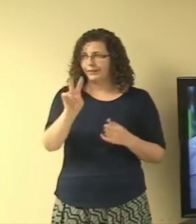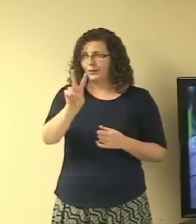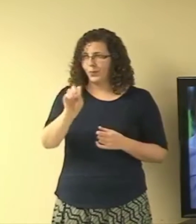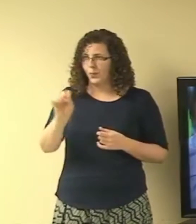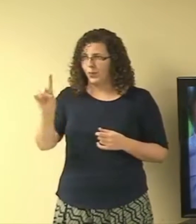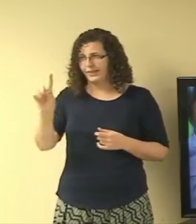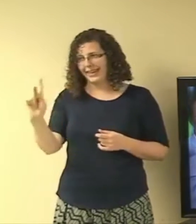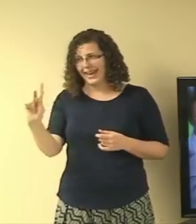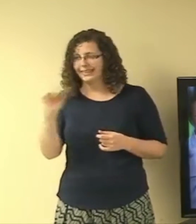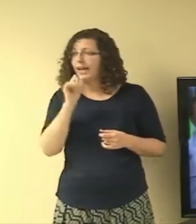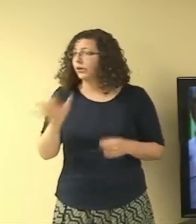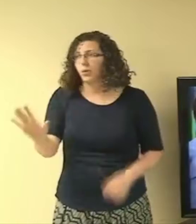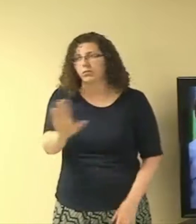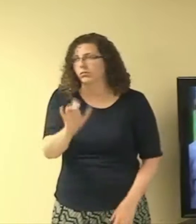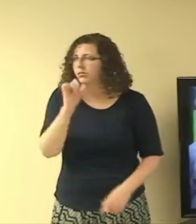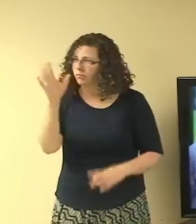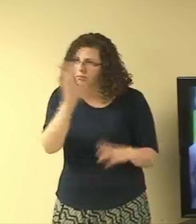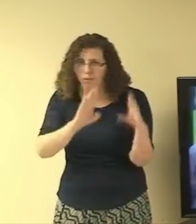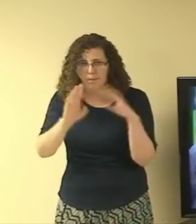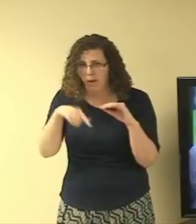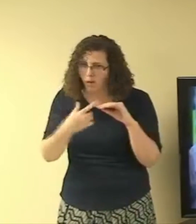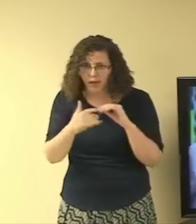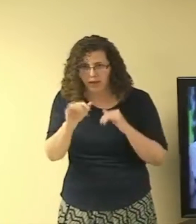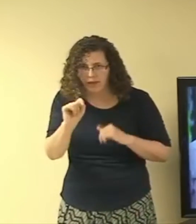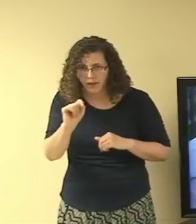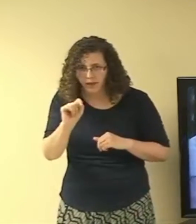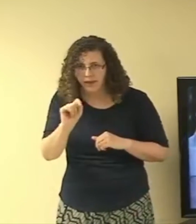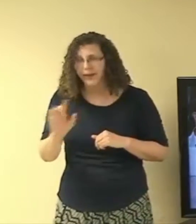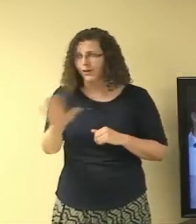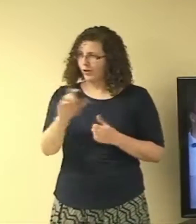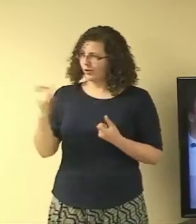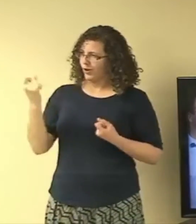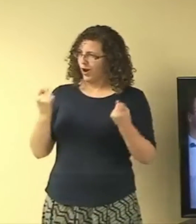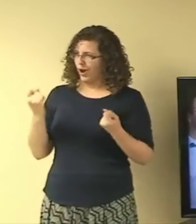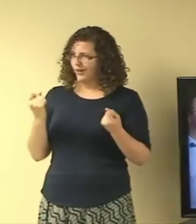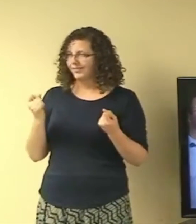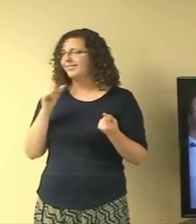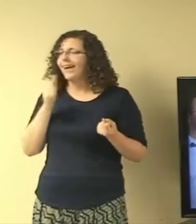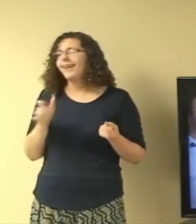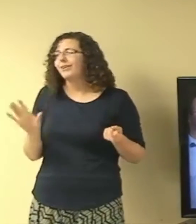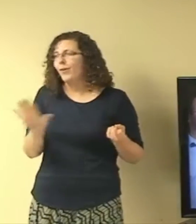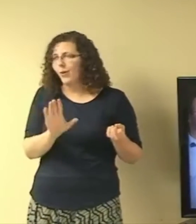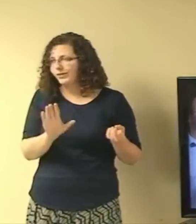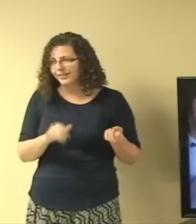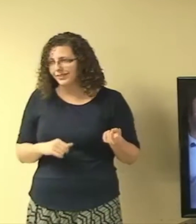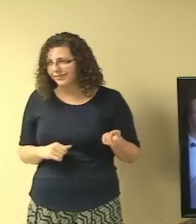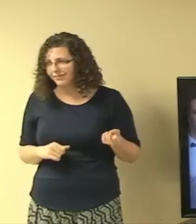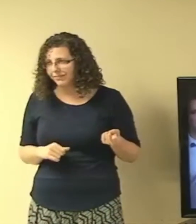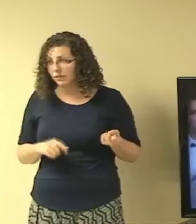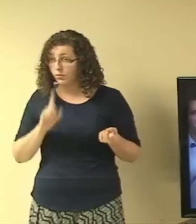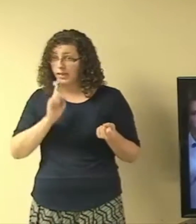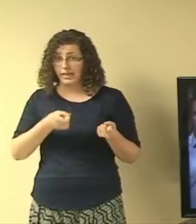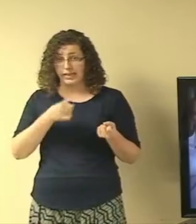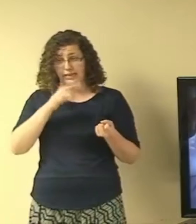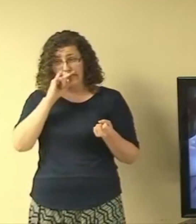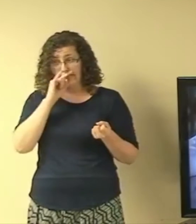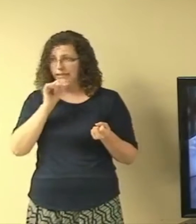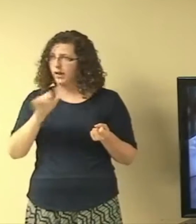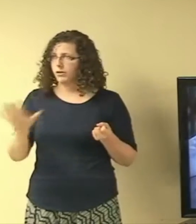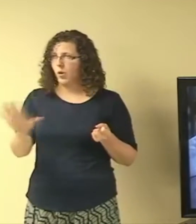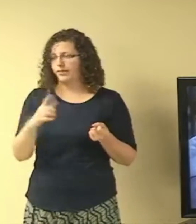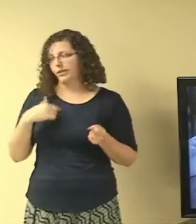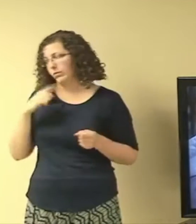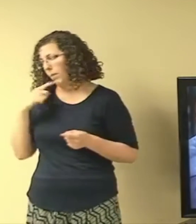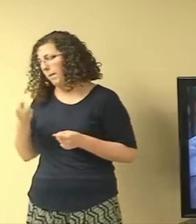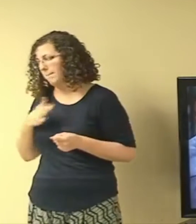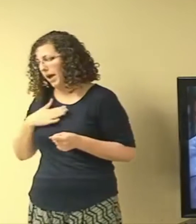It's not yours. Quit worrying about it. That car, my car. It's not your car. Even those kids aren't yours. I told mine